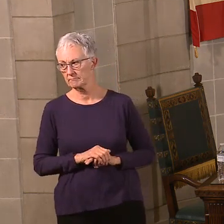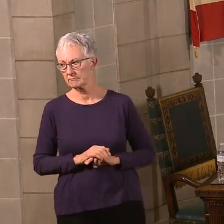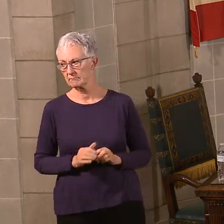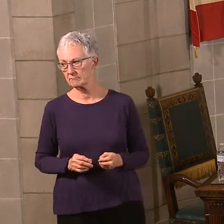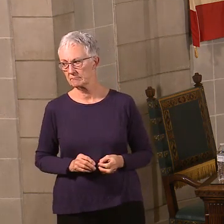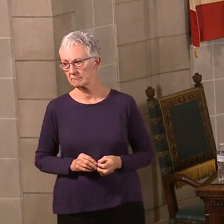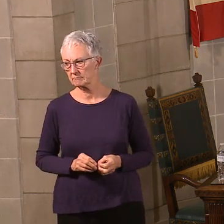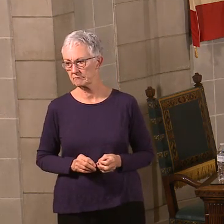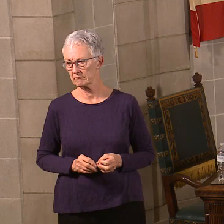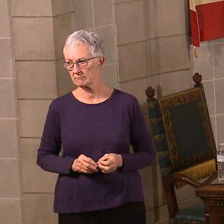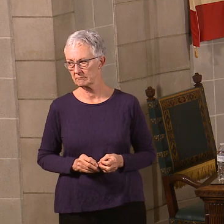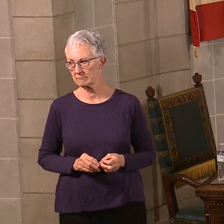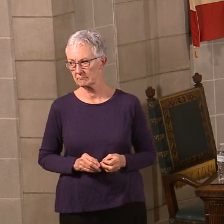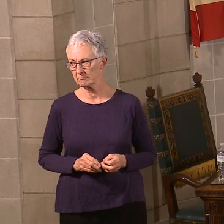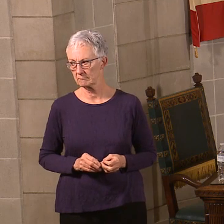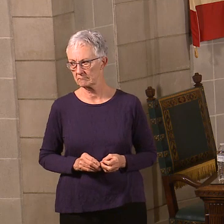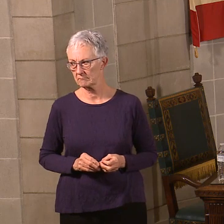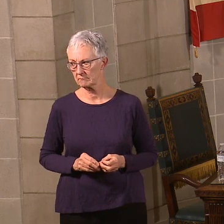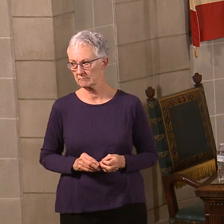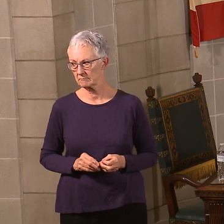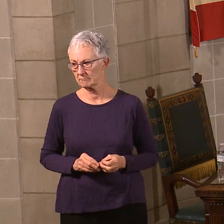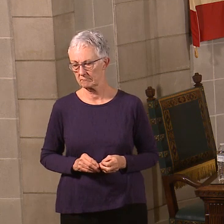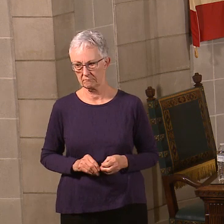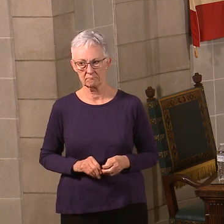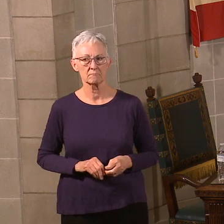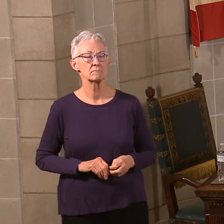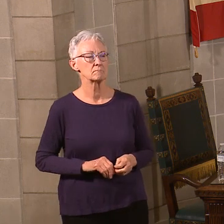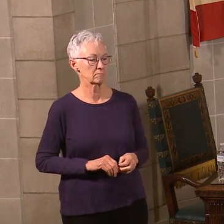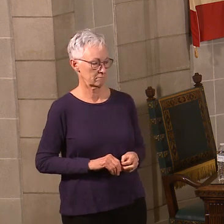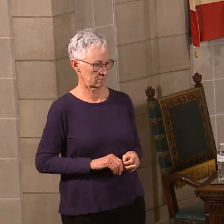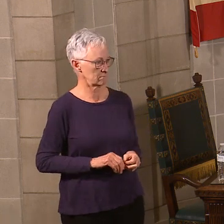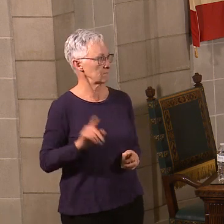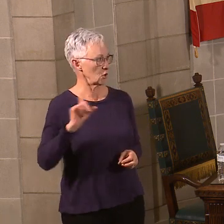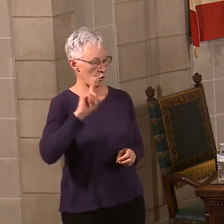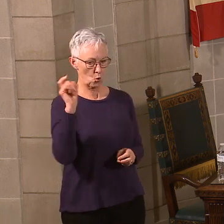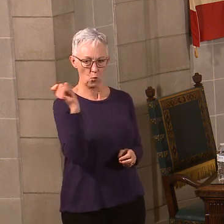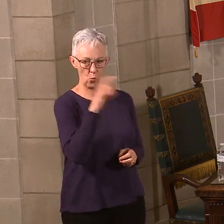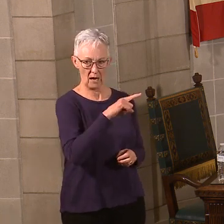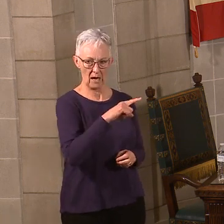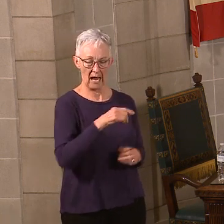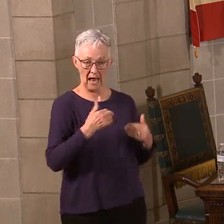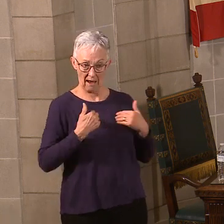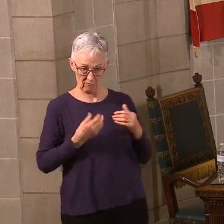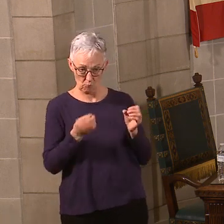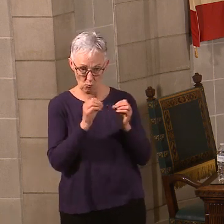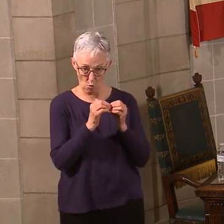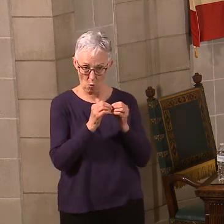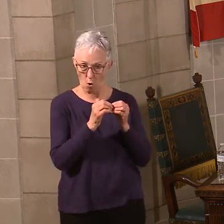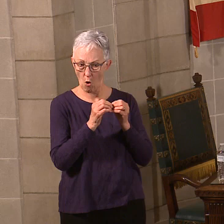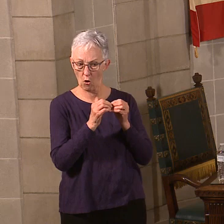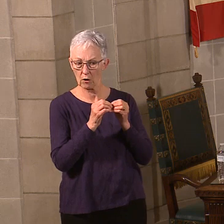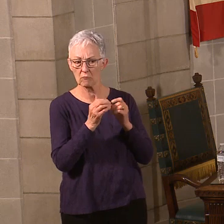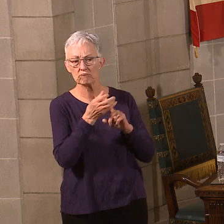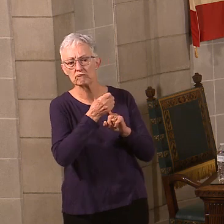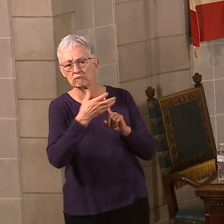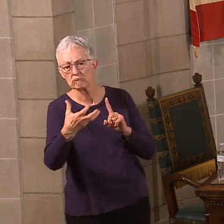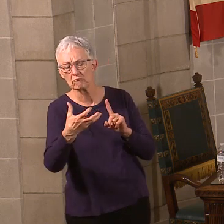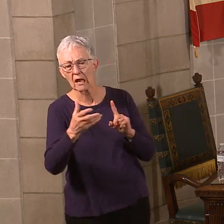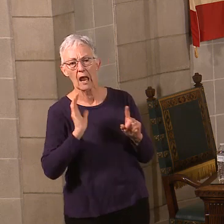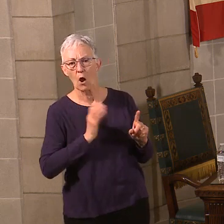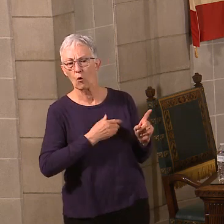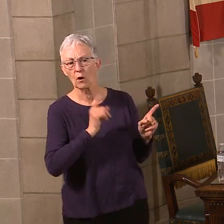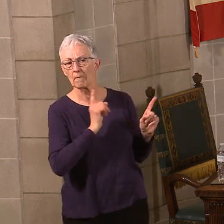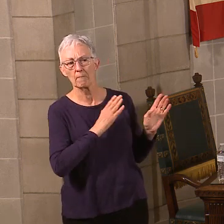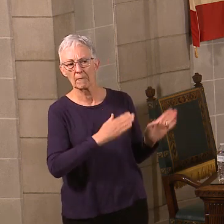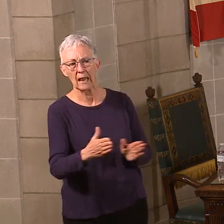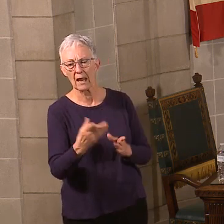or et cetera, about our plan for Grand Island at this time. So the question was, do we have any additional details with regard to our plan with regard to Grand